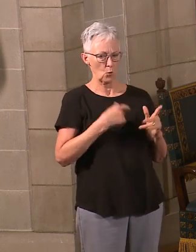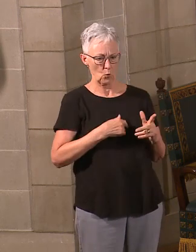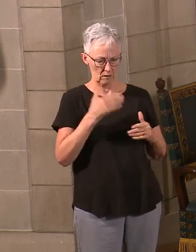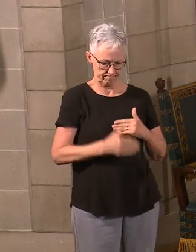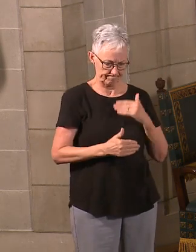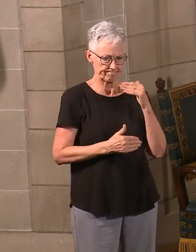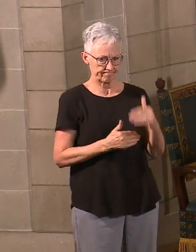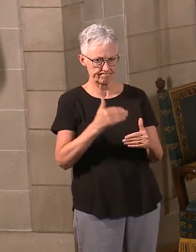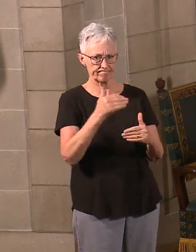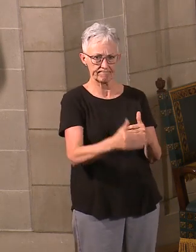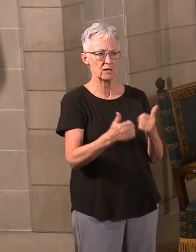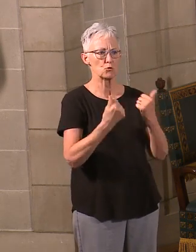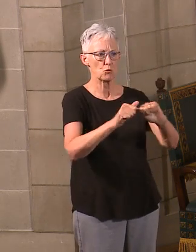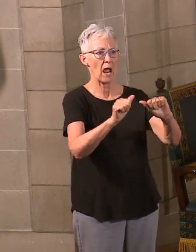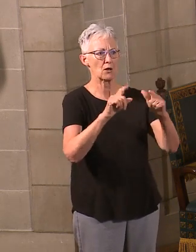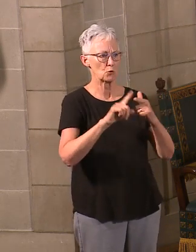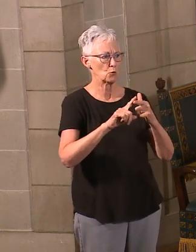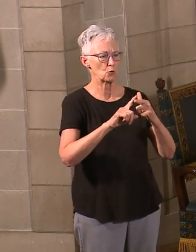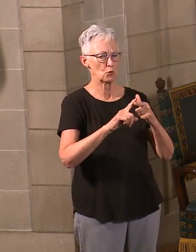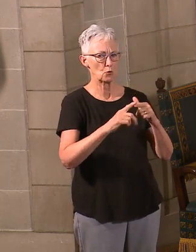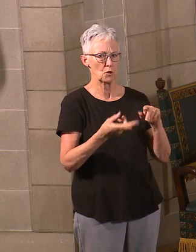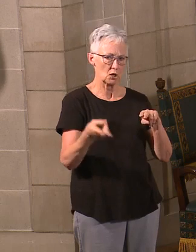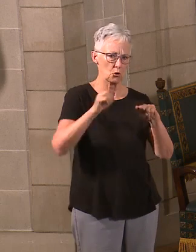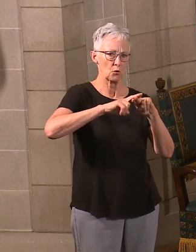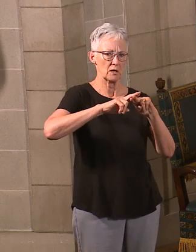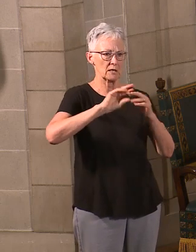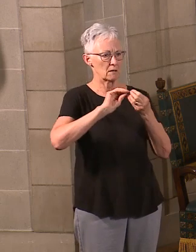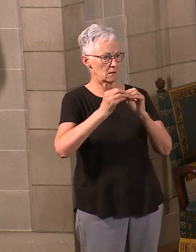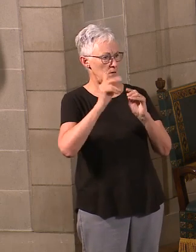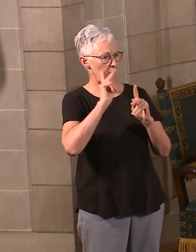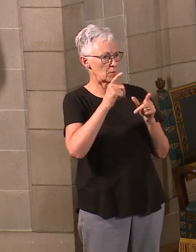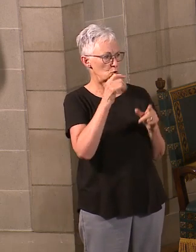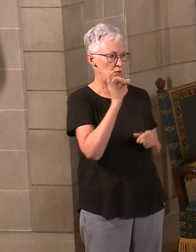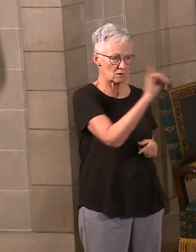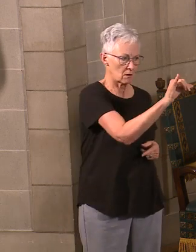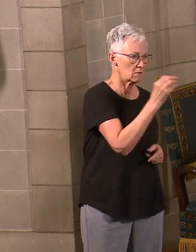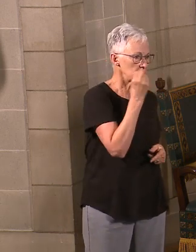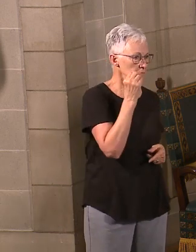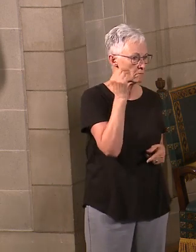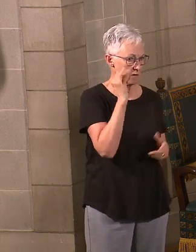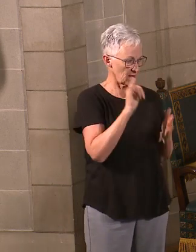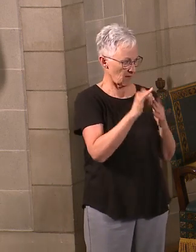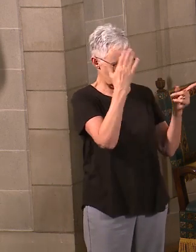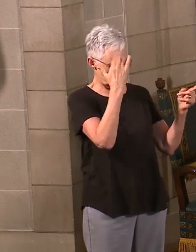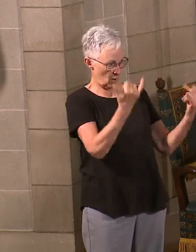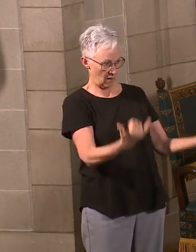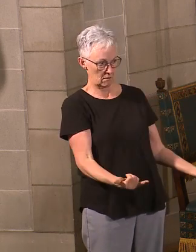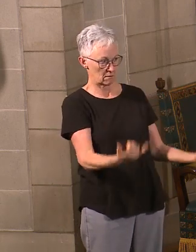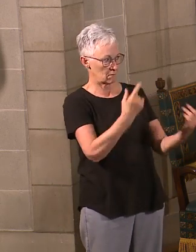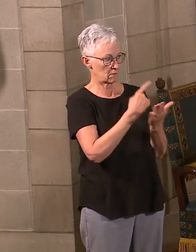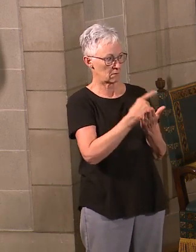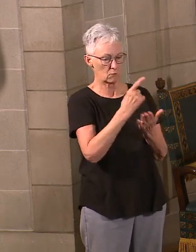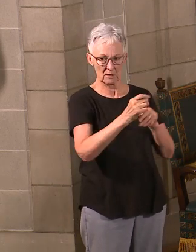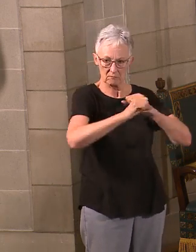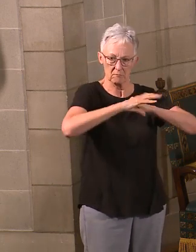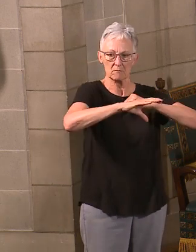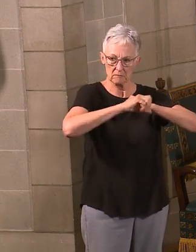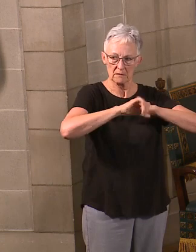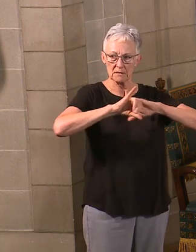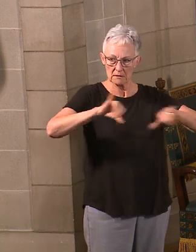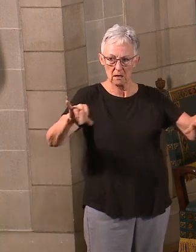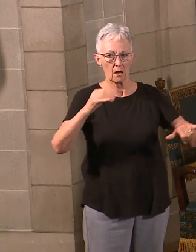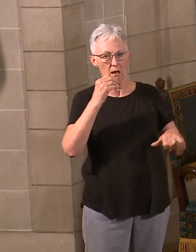the 8% increase in staying at home. We think we can do better. That's why we got our campaign this week to stay home, stay healthy, stay connected.